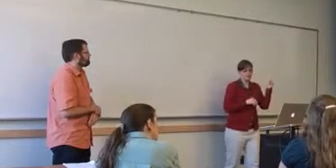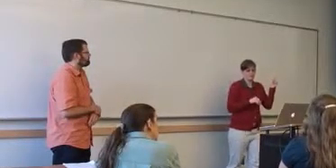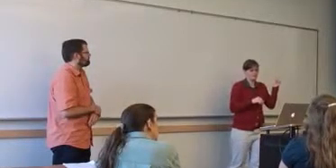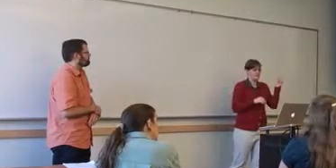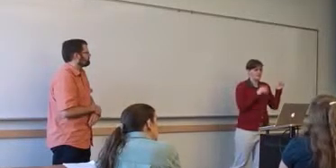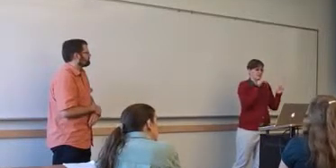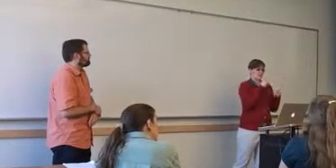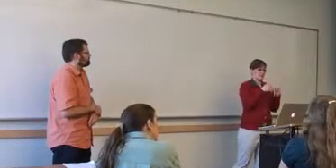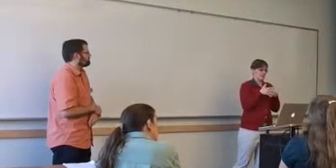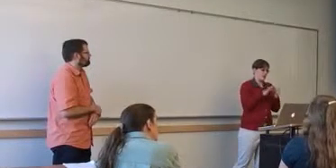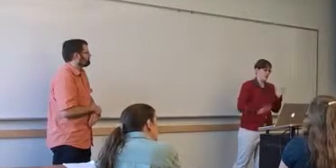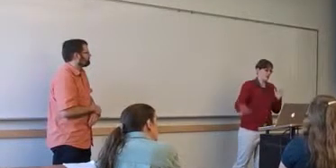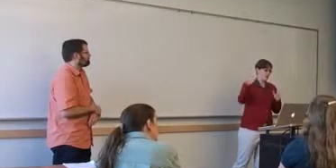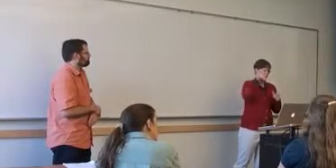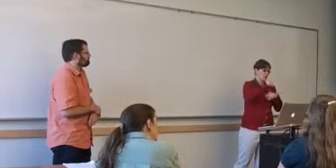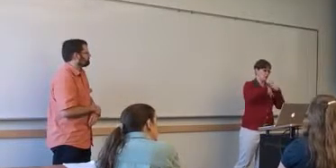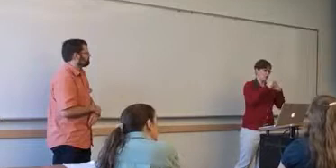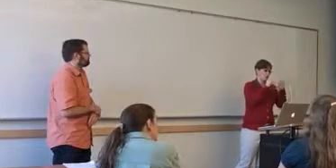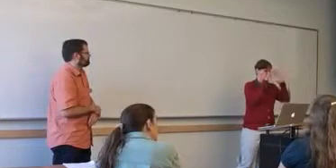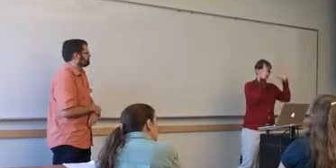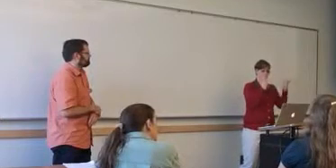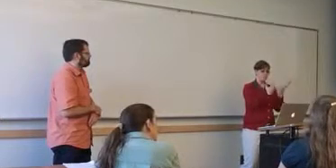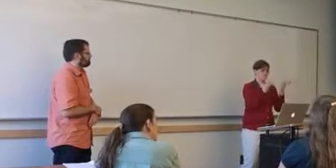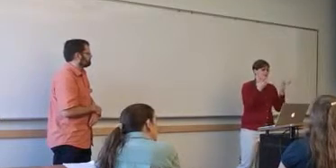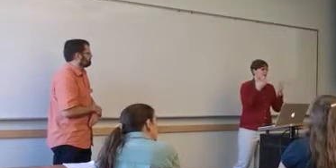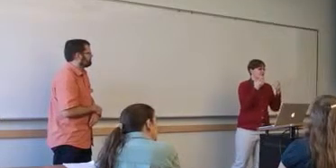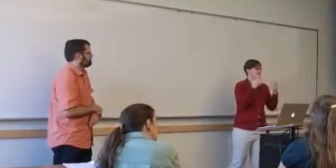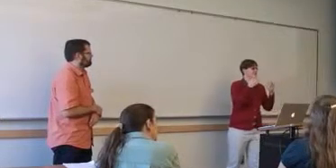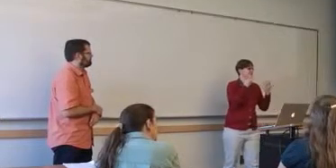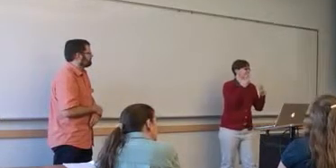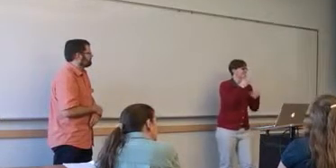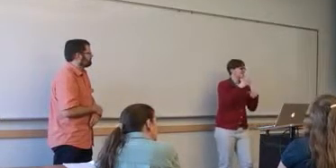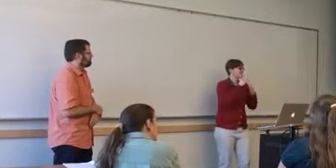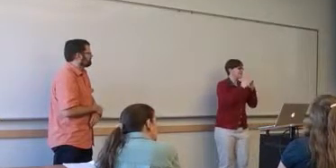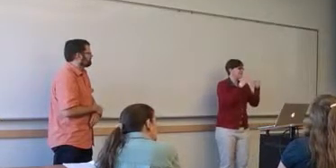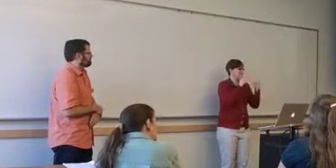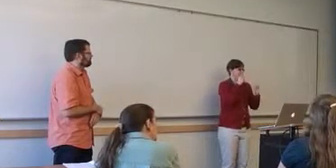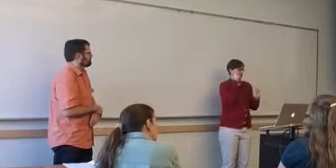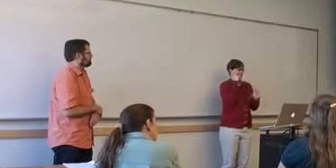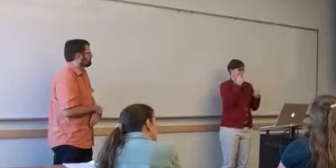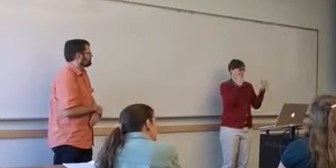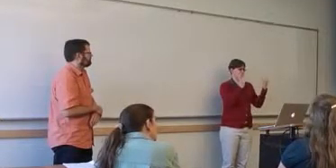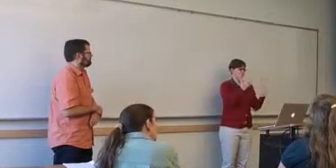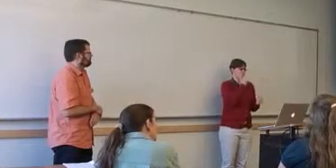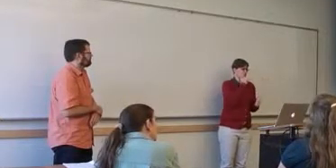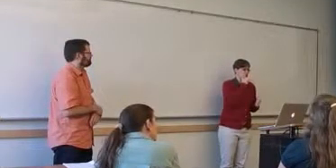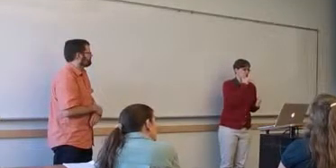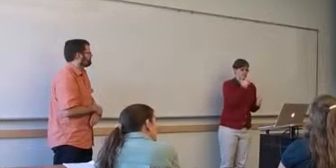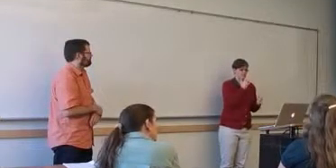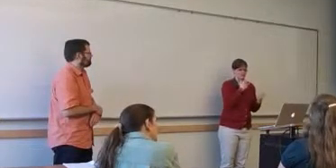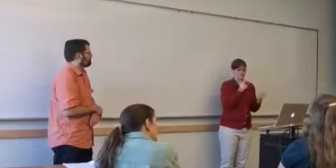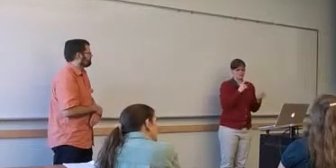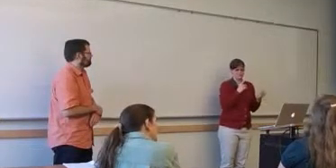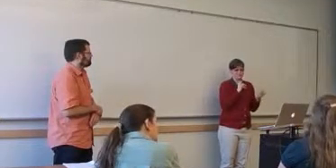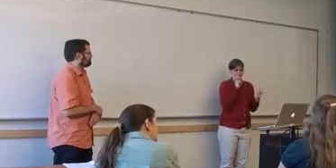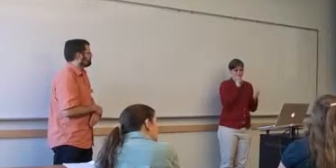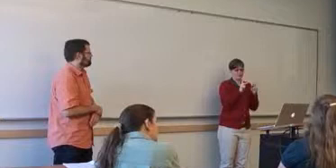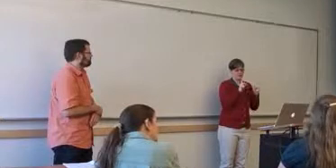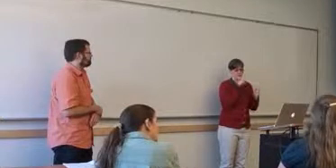human right to use sign language. It's not just an option. There's a lot of people that think that signing is wrong,